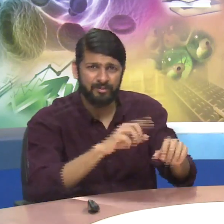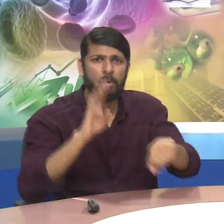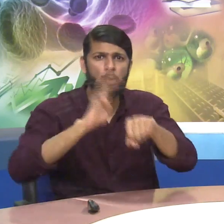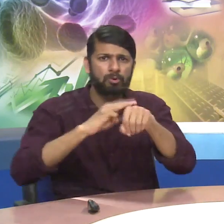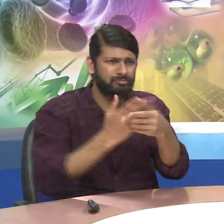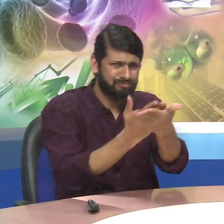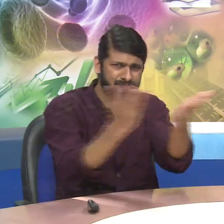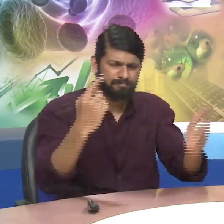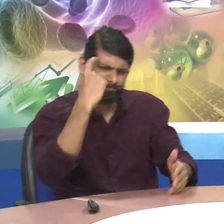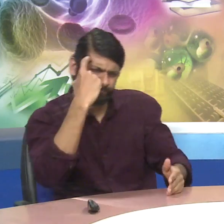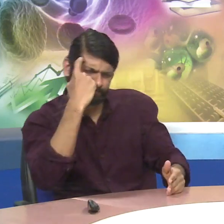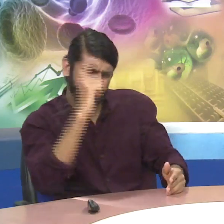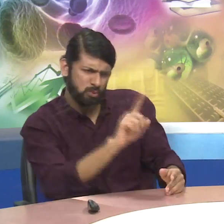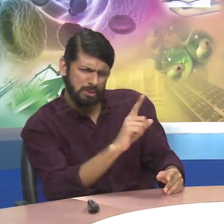the aspirations of the people